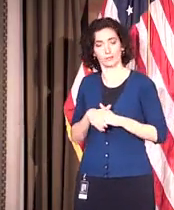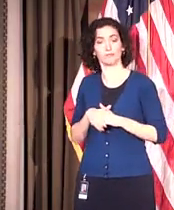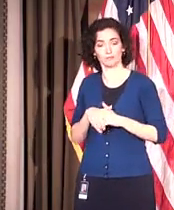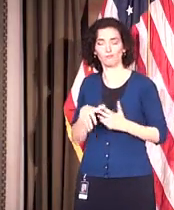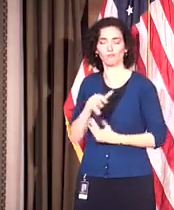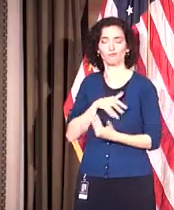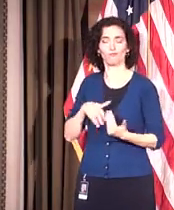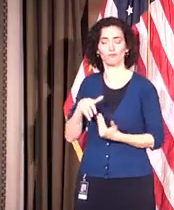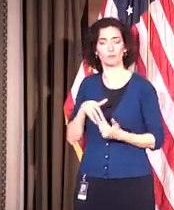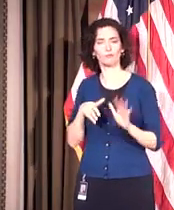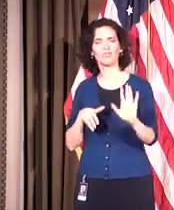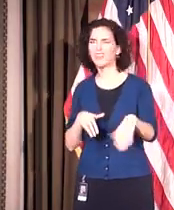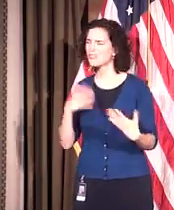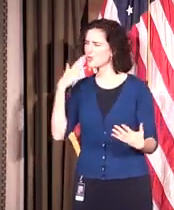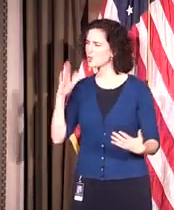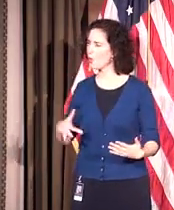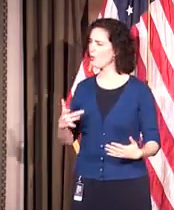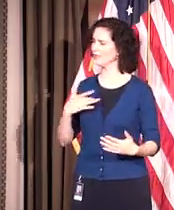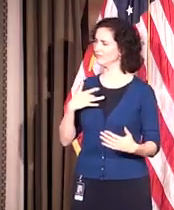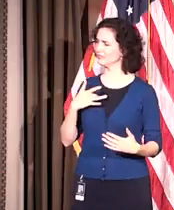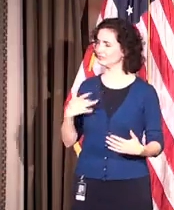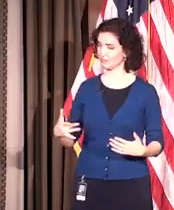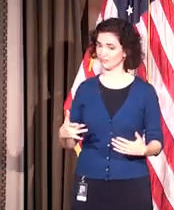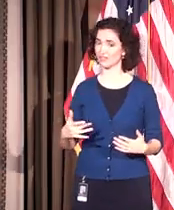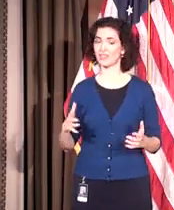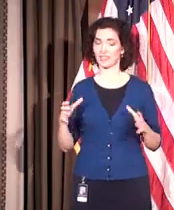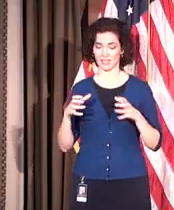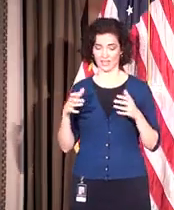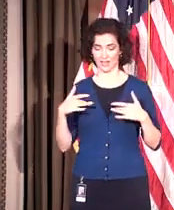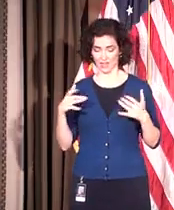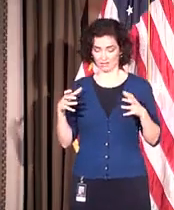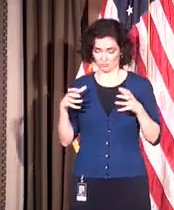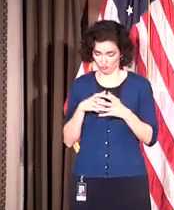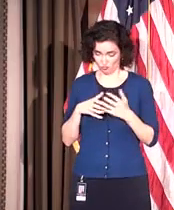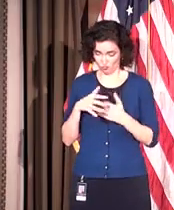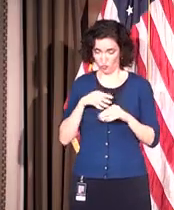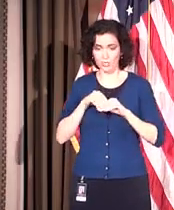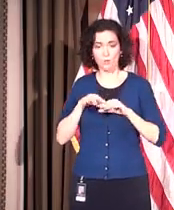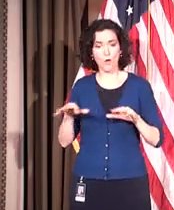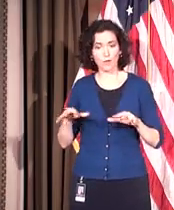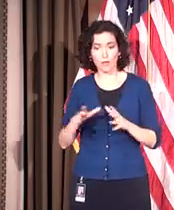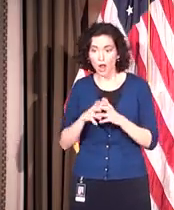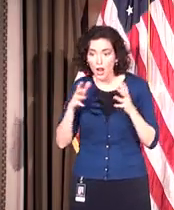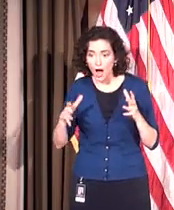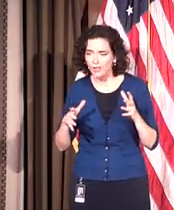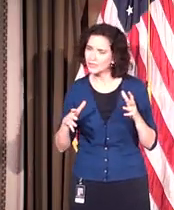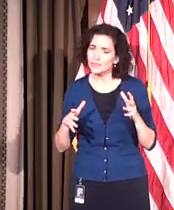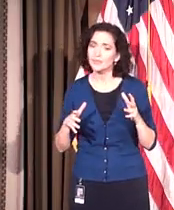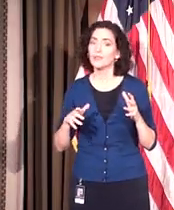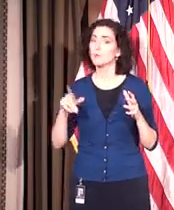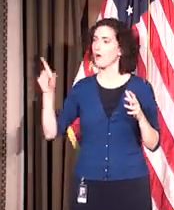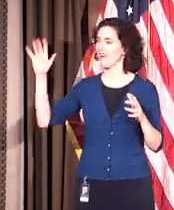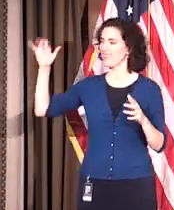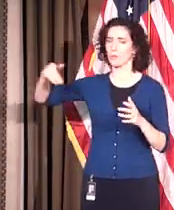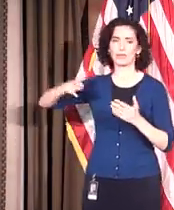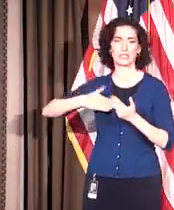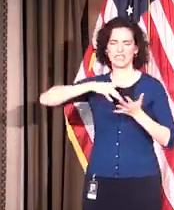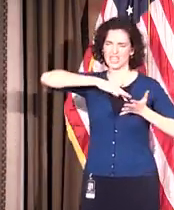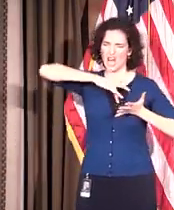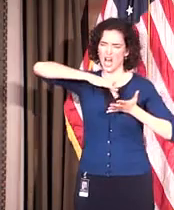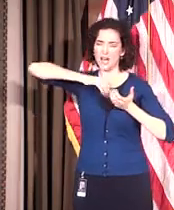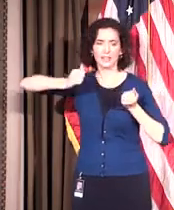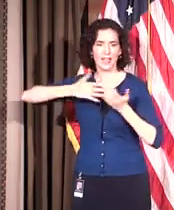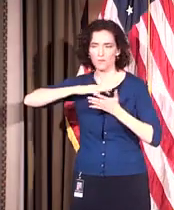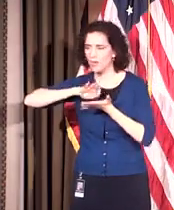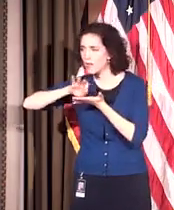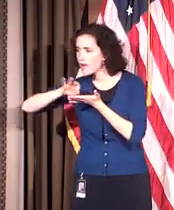I think these type of events, these spreader events, happen a lot. It's a little bit more rare that you actually get such good data, such granular data